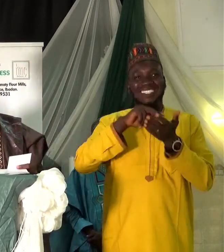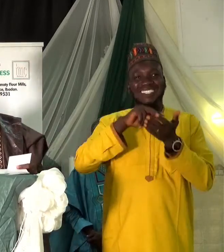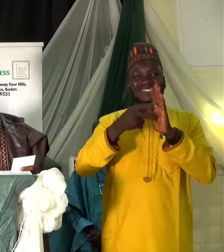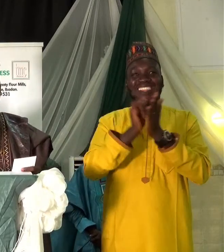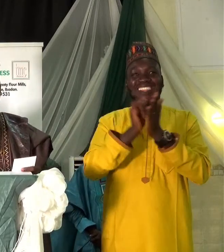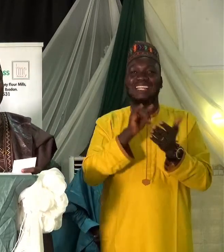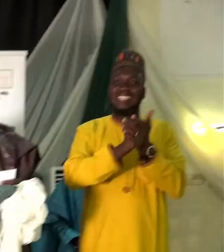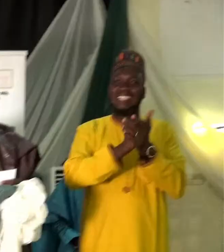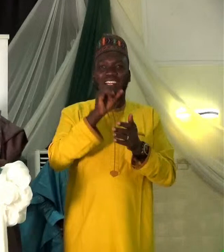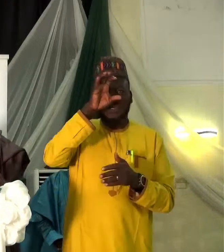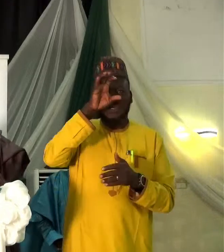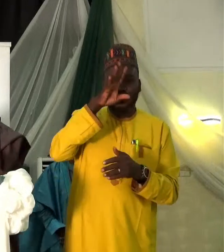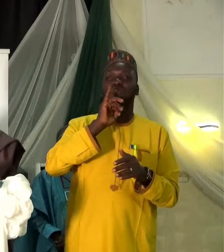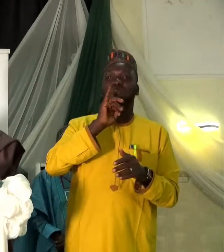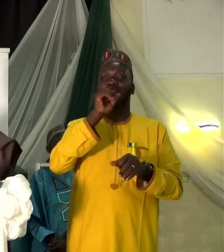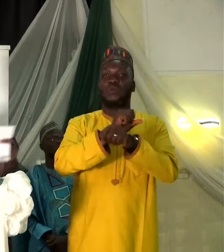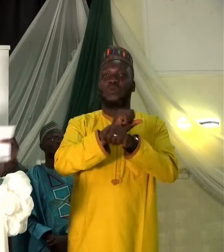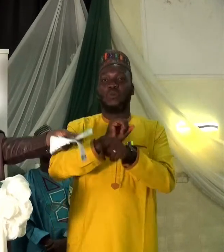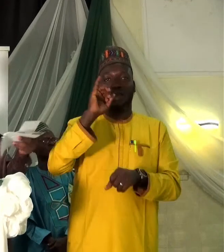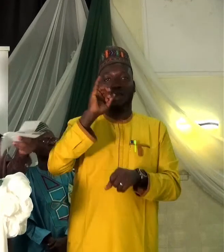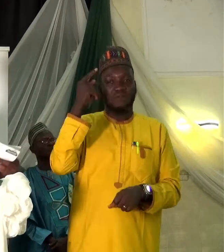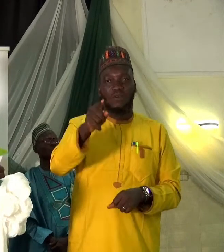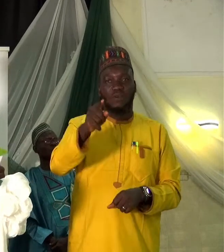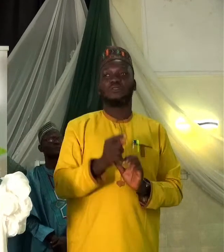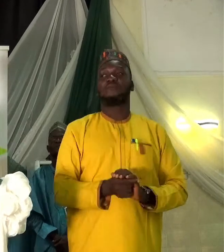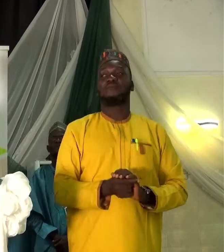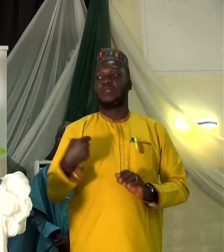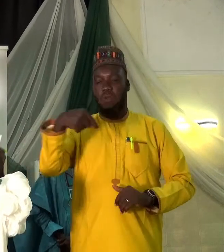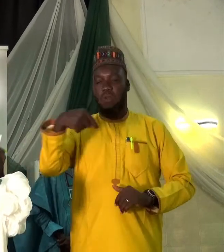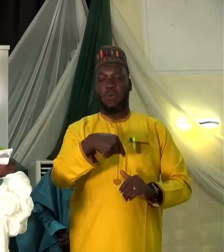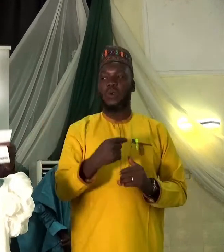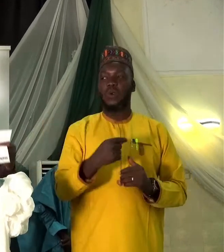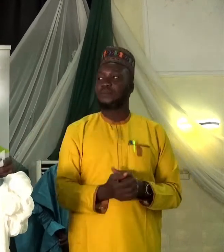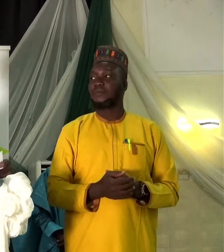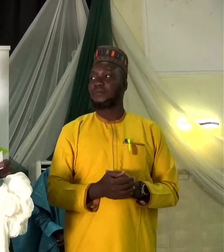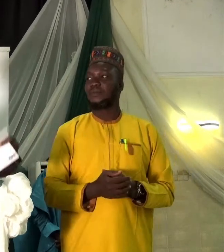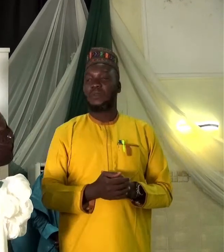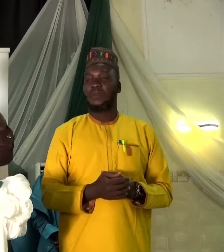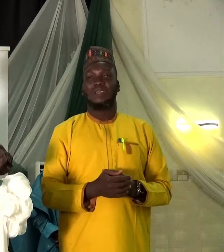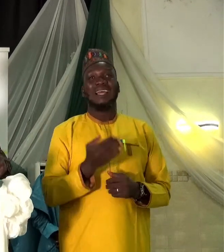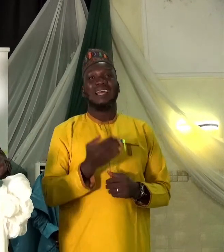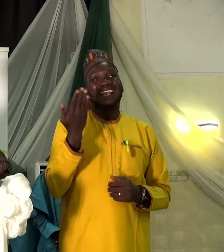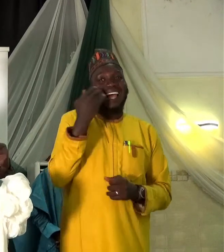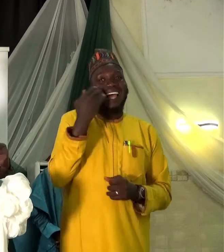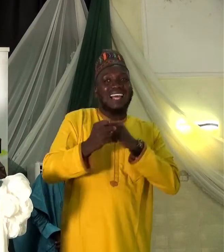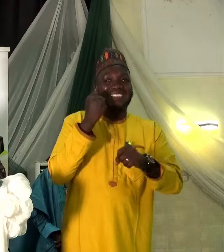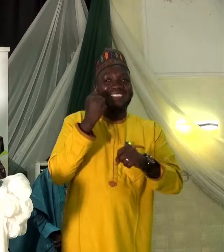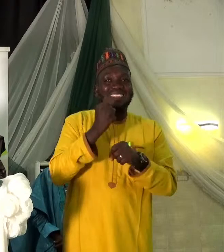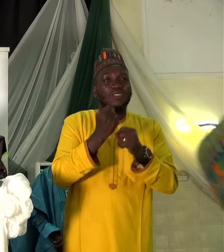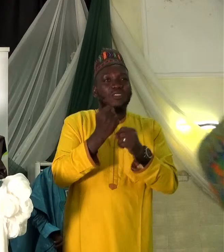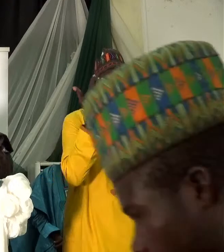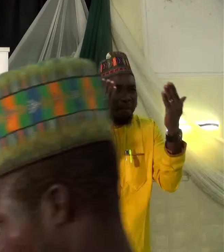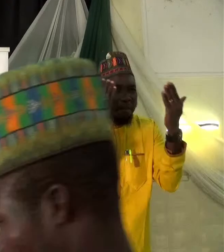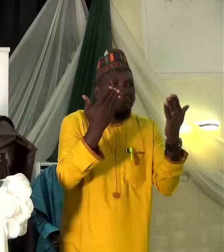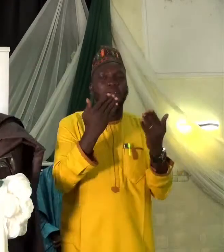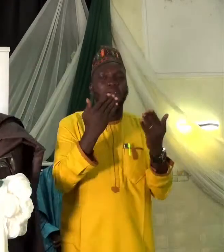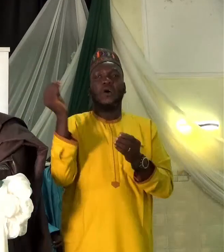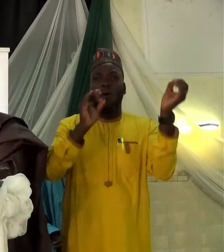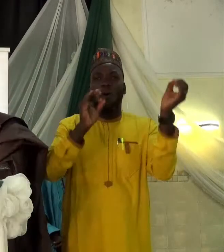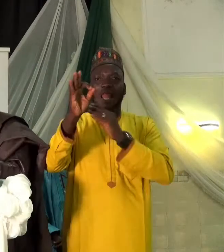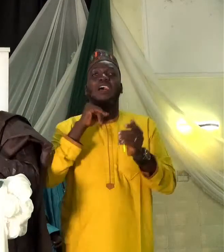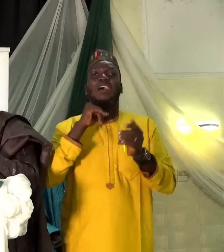wa efficacious eje ti e awon re lesi ta so ibi olohun eyi ta se lodun ma se ni kan to ku ati wa